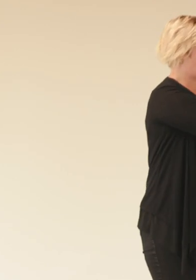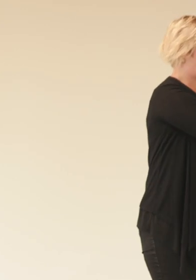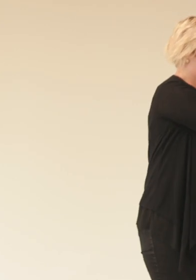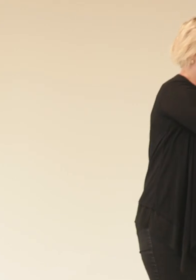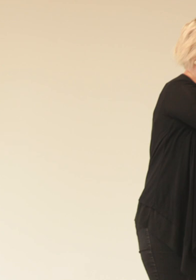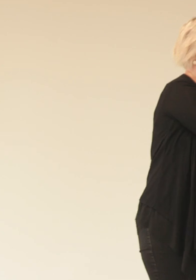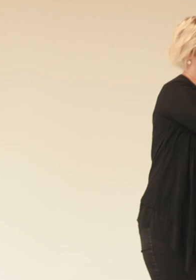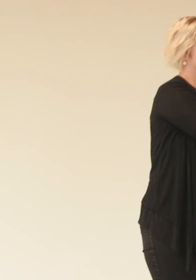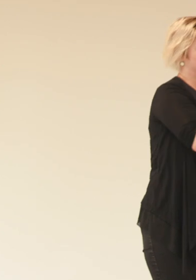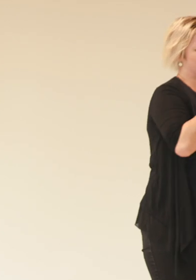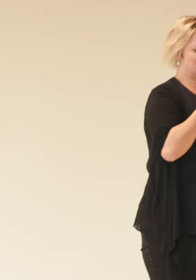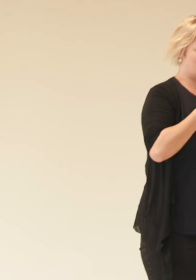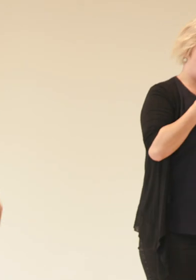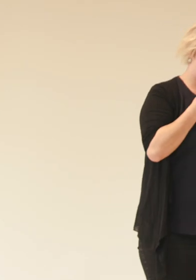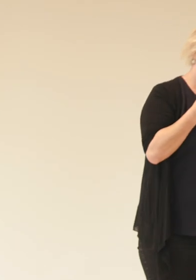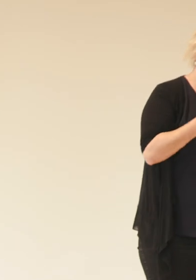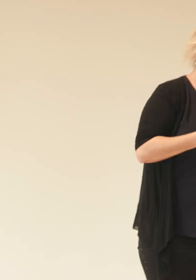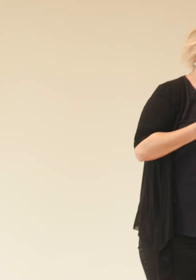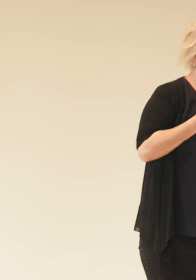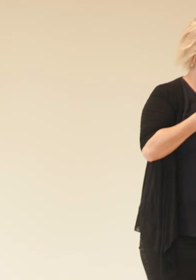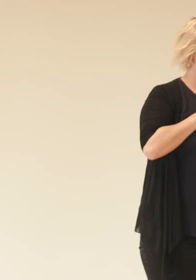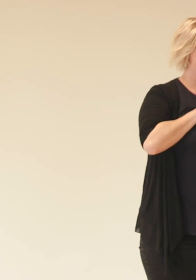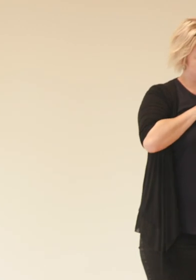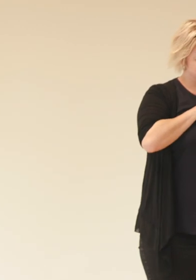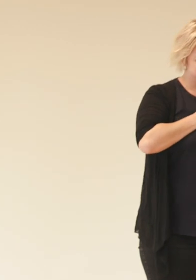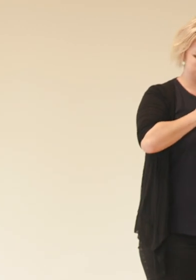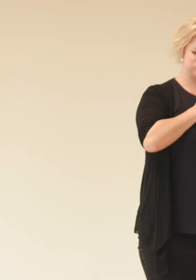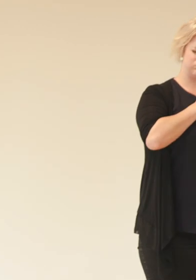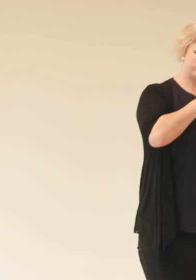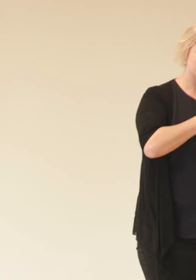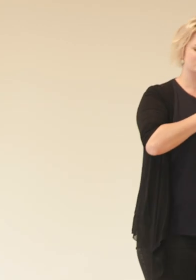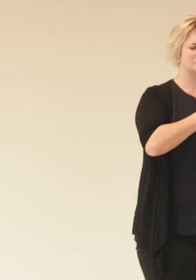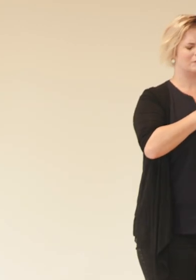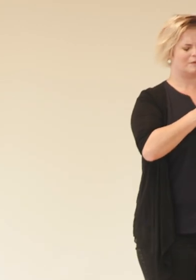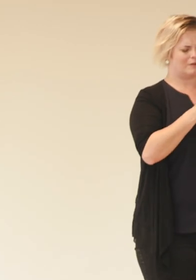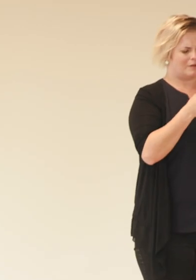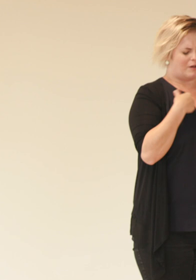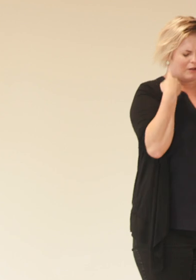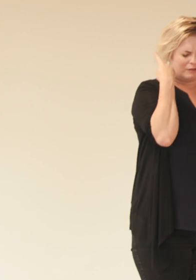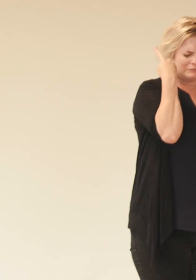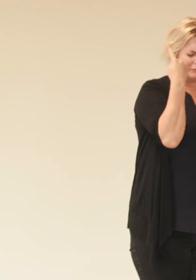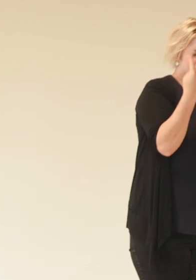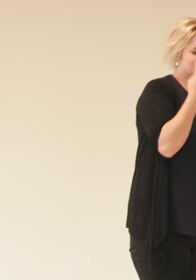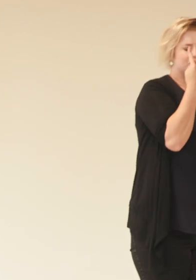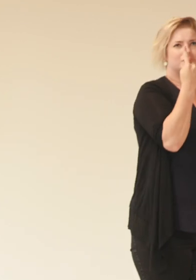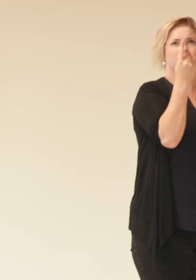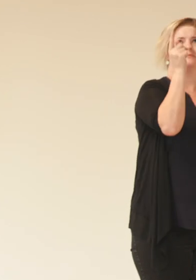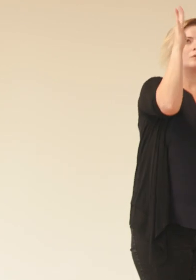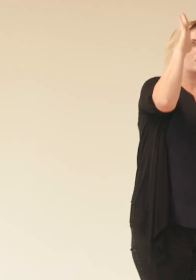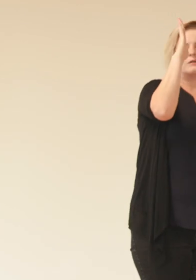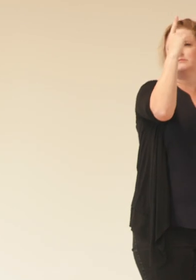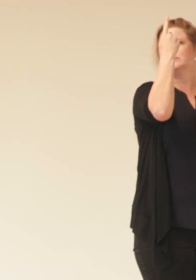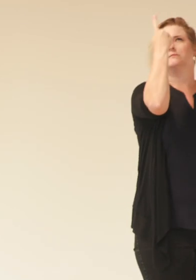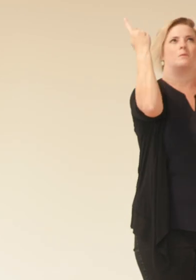And I'm in this room, and I'm asking the universe or God or whoever is, you know, listening, please, please tell me what to do. Please